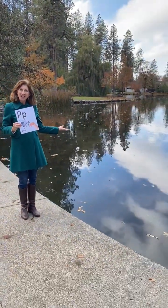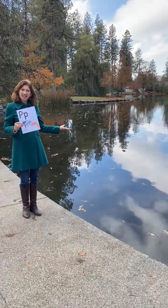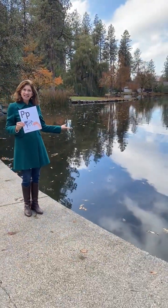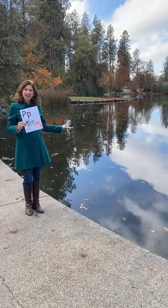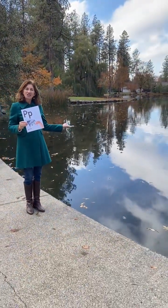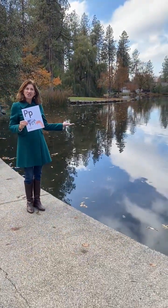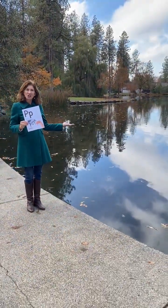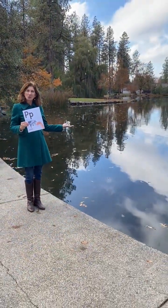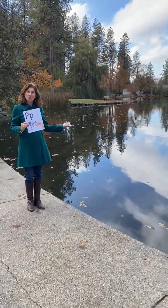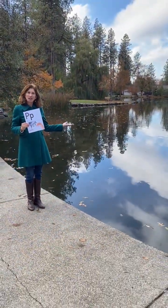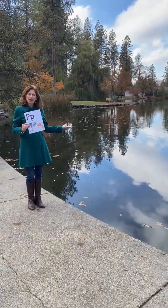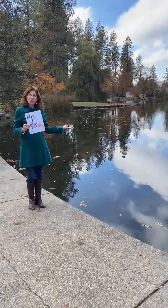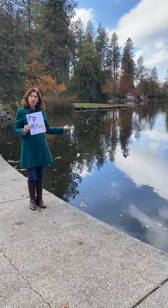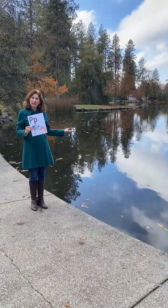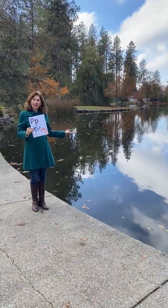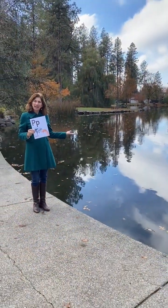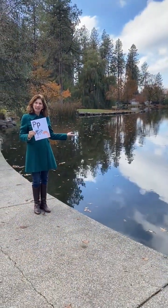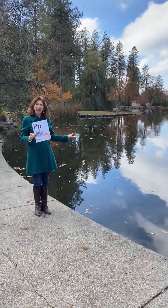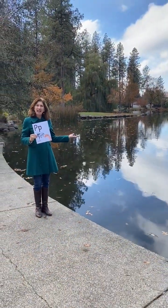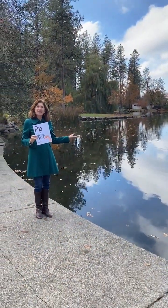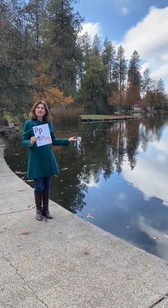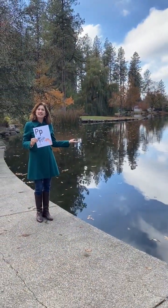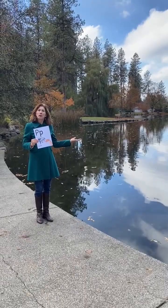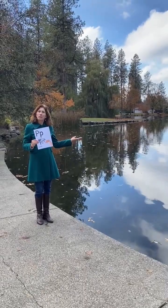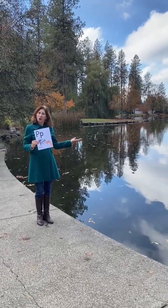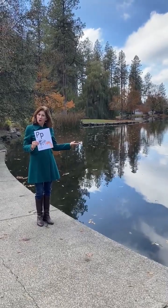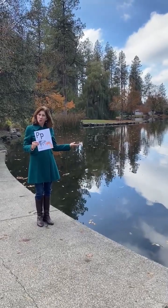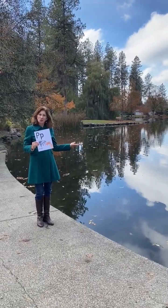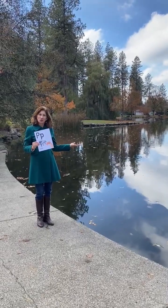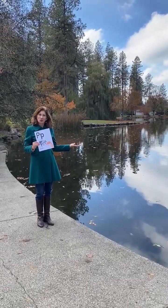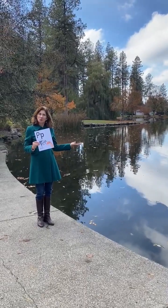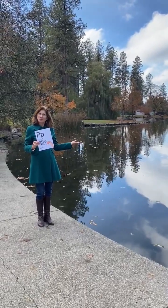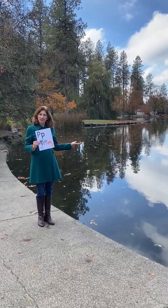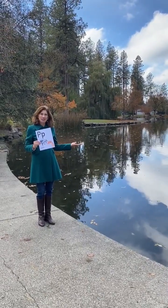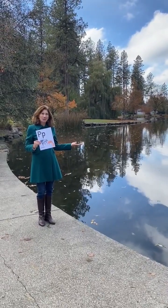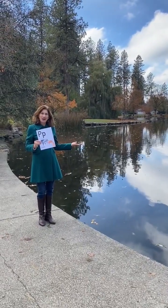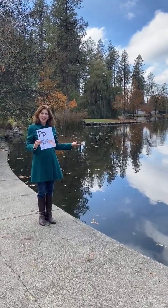Pond starts with the letter P, and it is in a park, which starts with P as well.